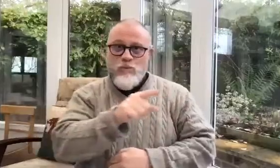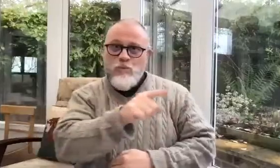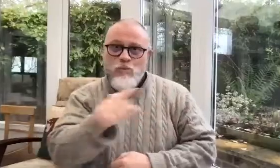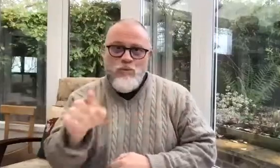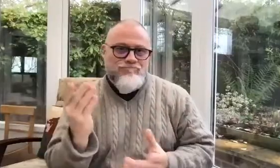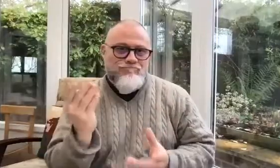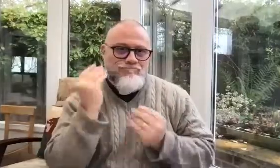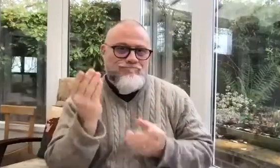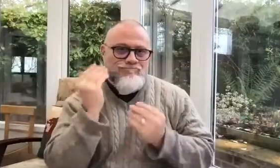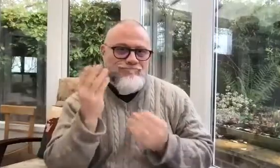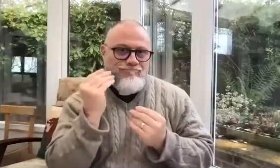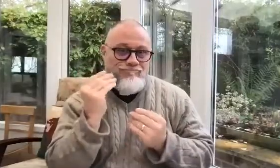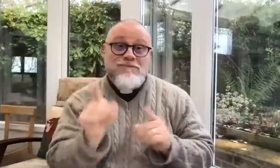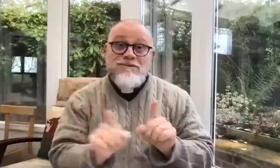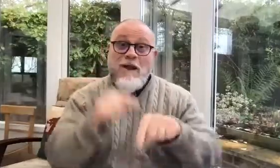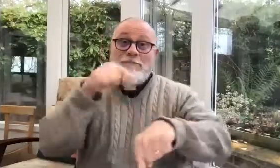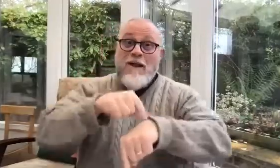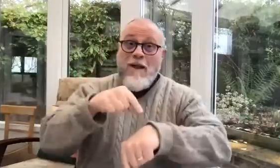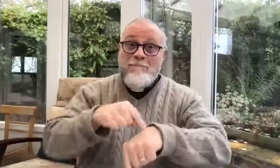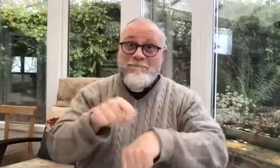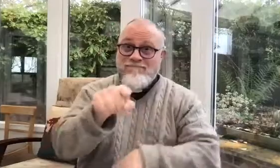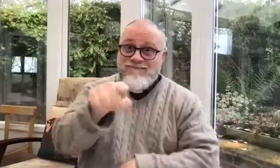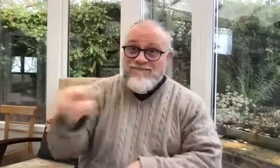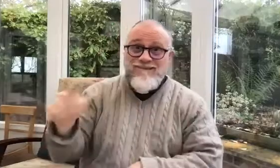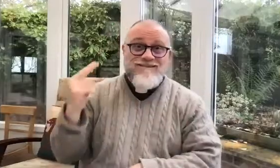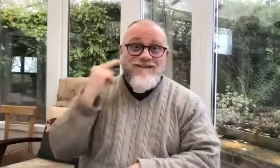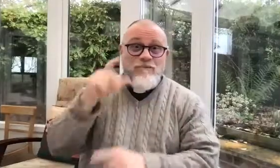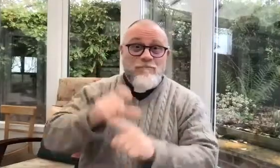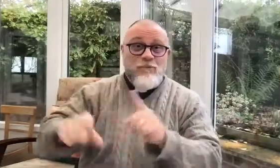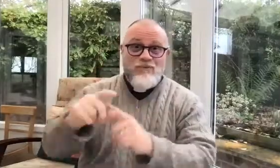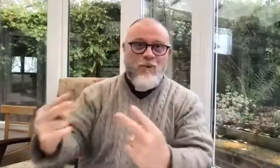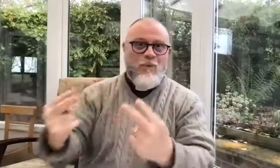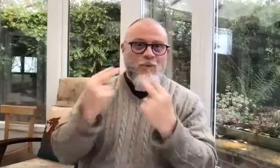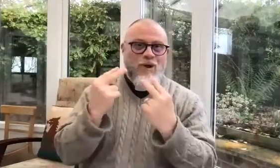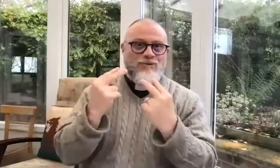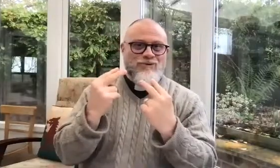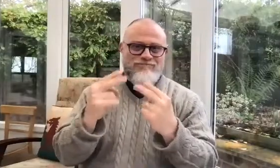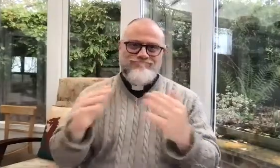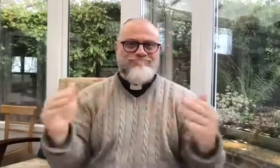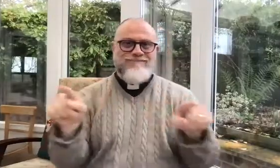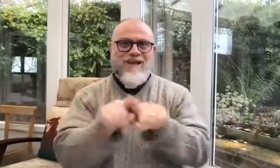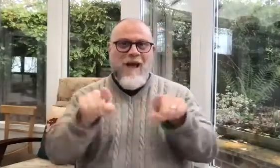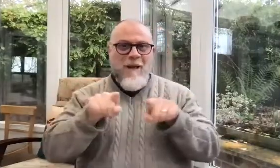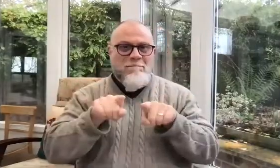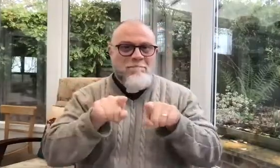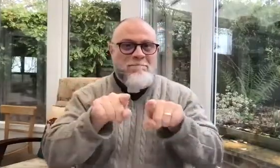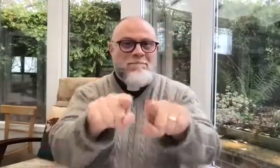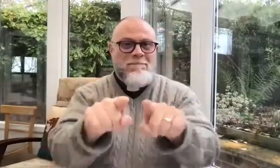interpreter who's doing voiceover for those that are hearing, but at the same time, the deaf community can watch me. So